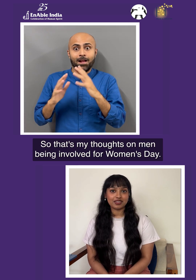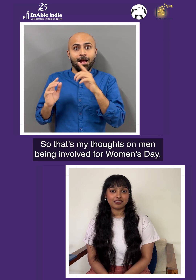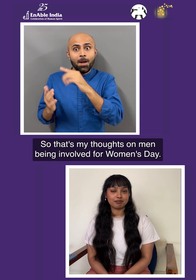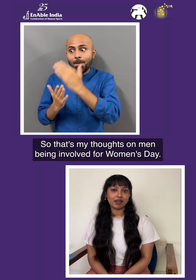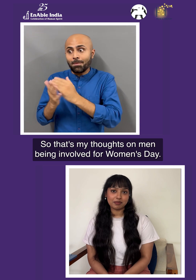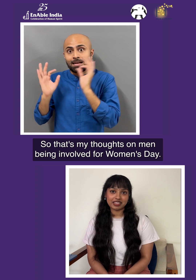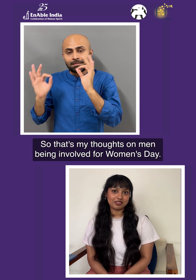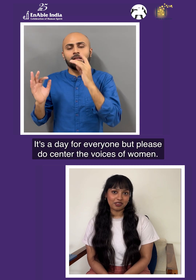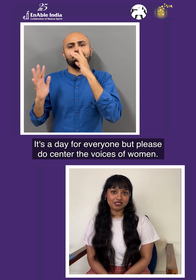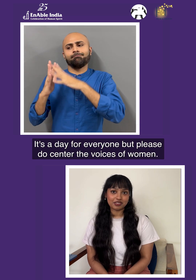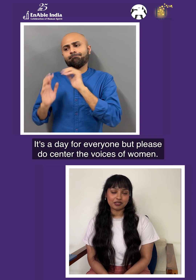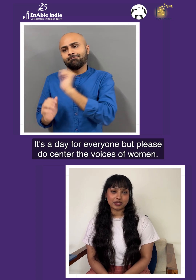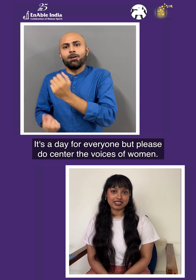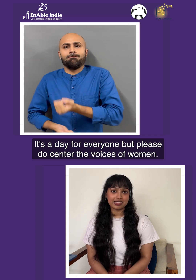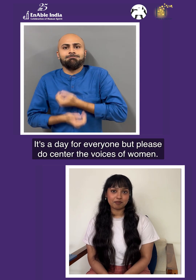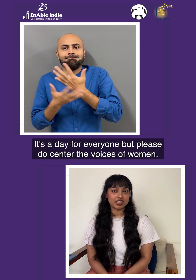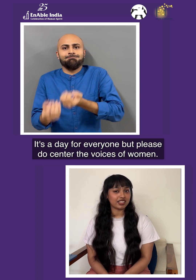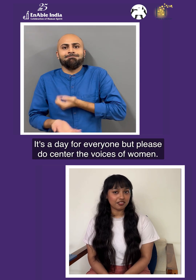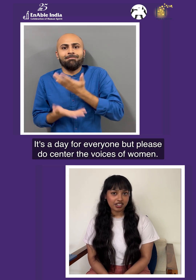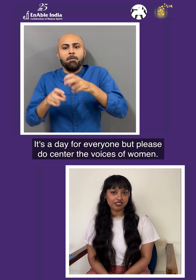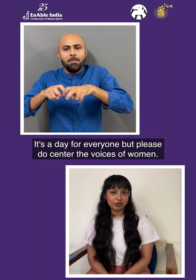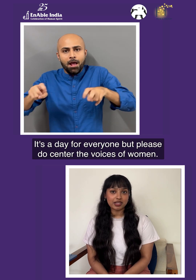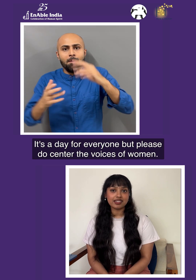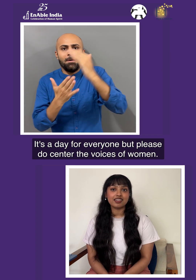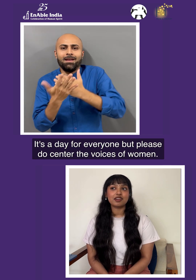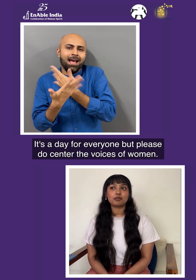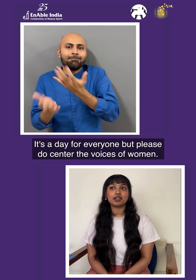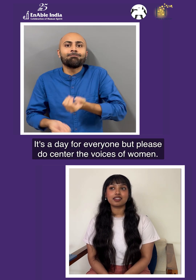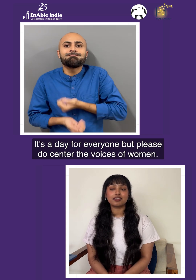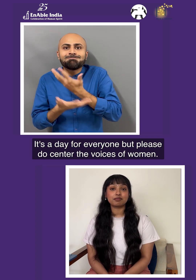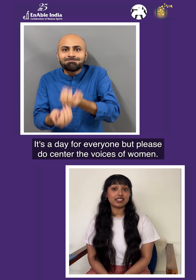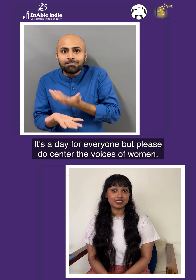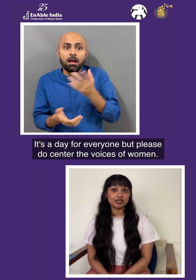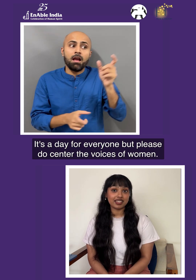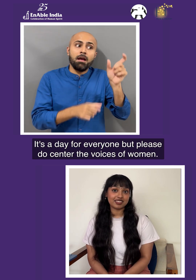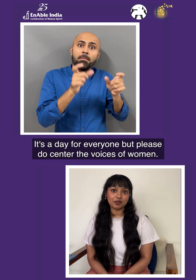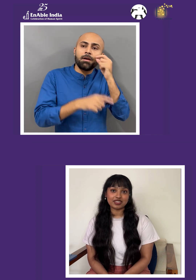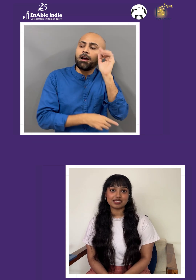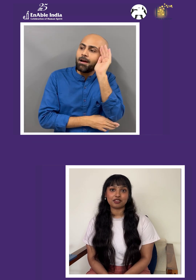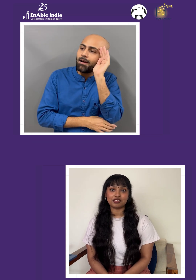men being involved for Women's Day. It's a day for everyone, but please do center the voices of women.